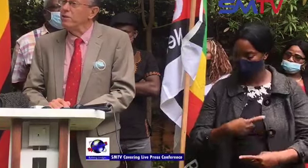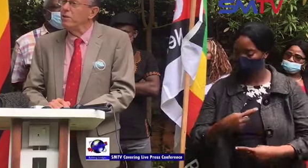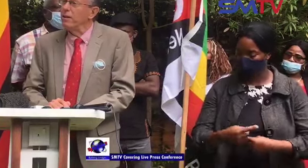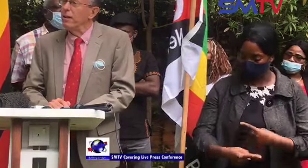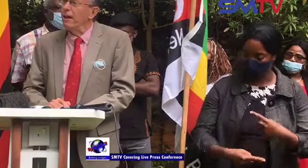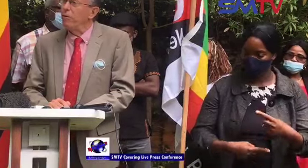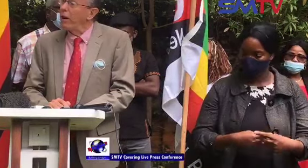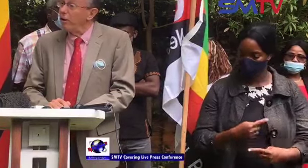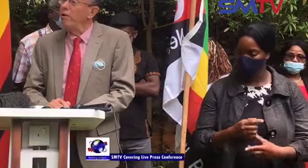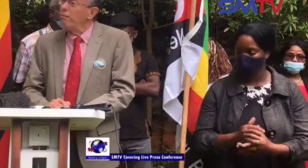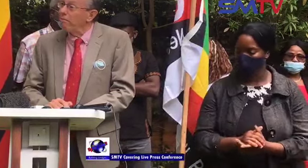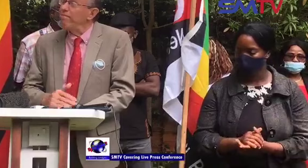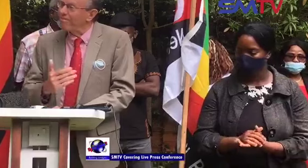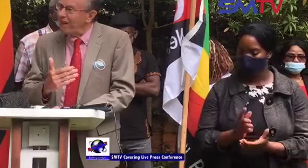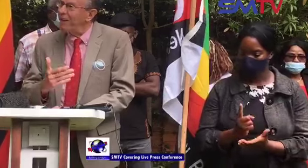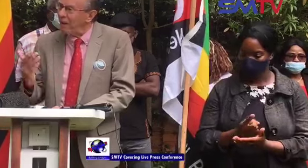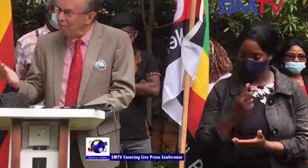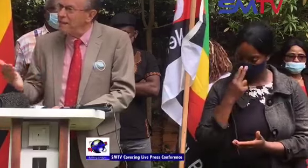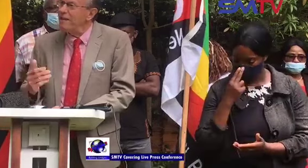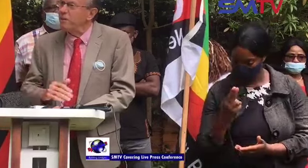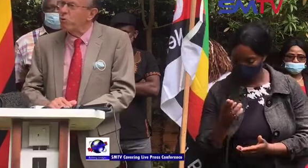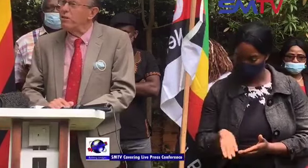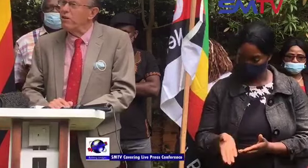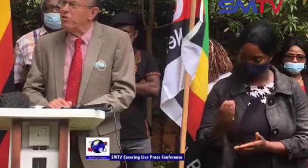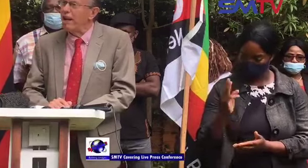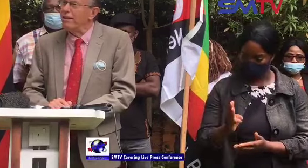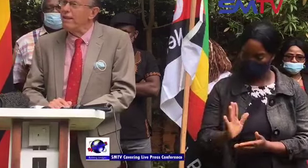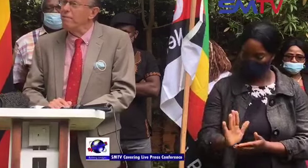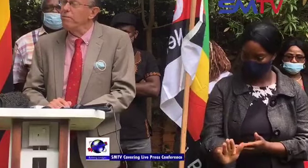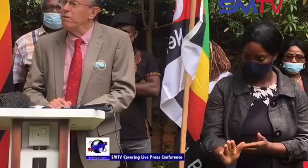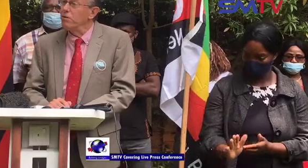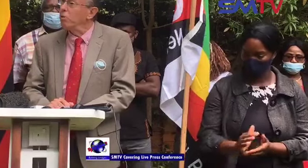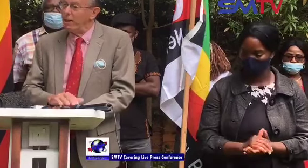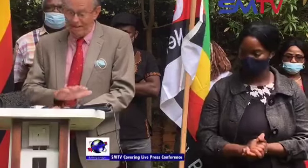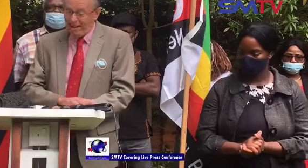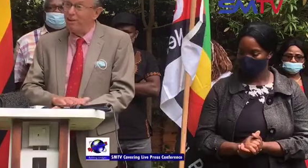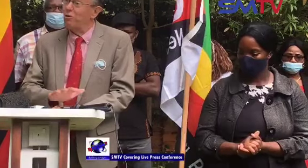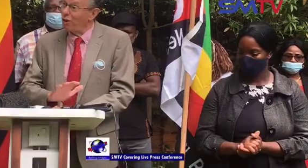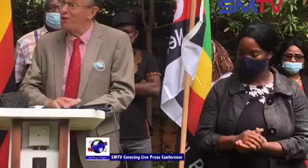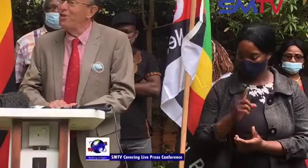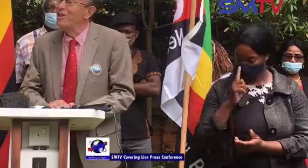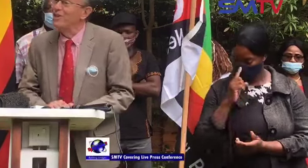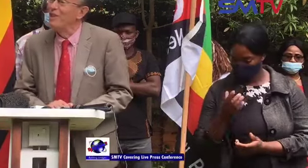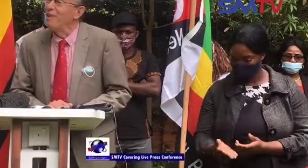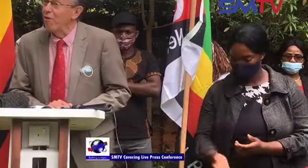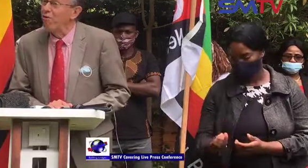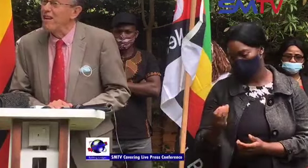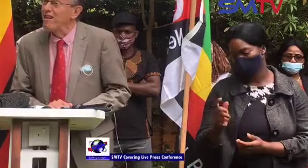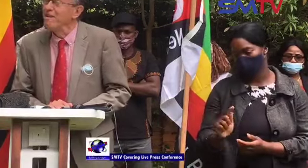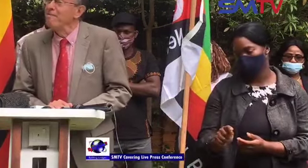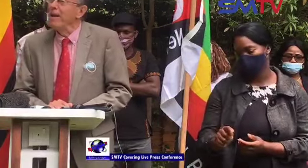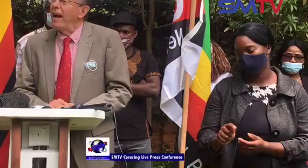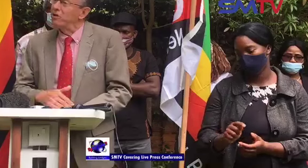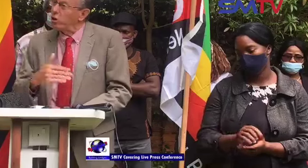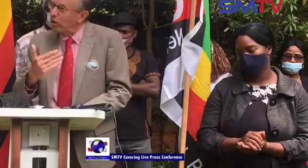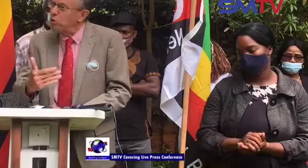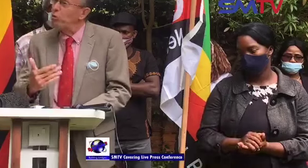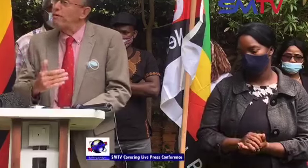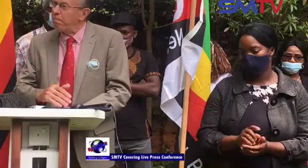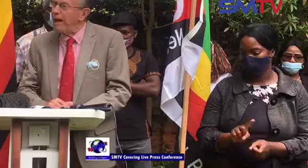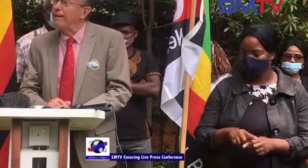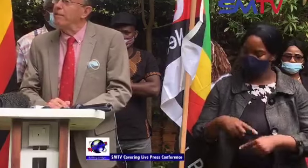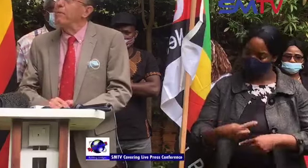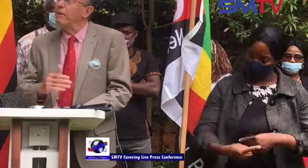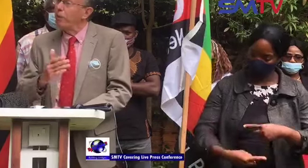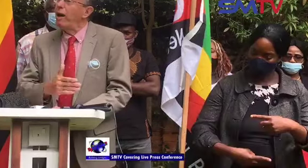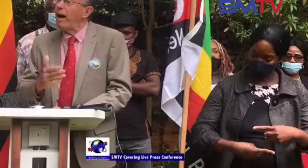accountants. We owed them a fee that we've contracted them to do, but they do not do this for free. And so once we had